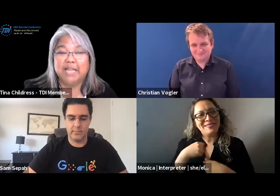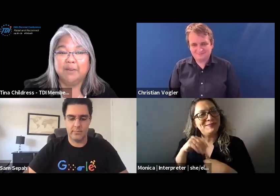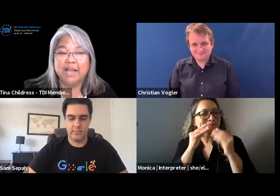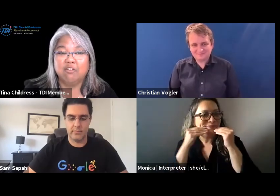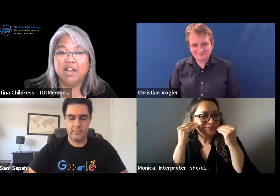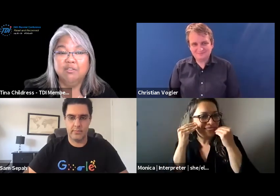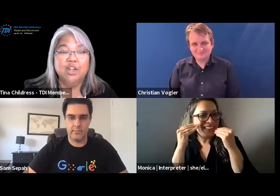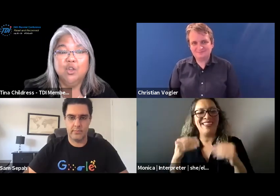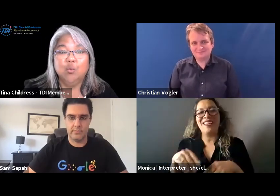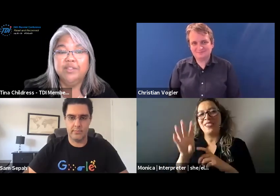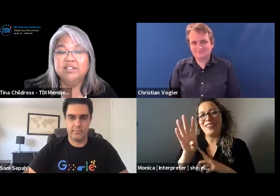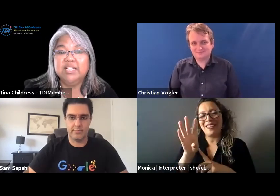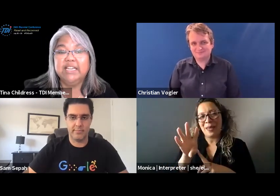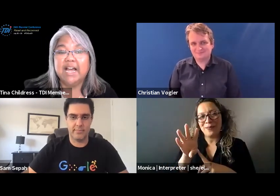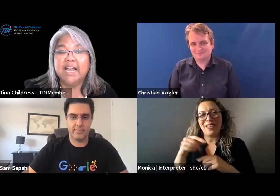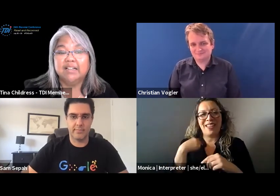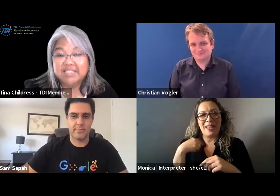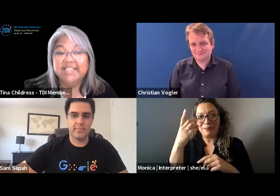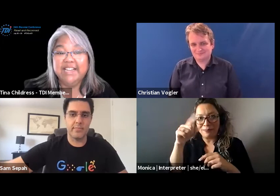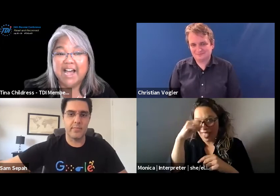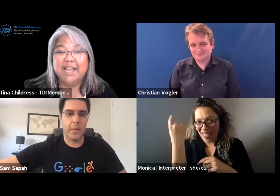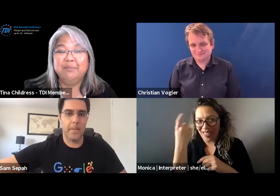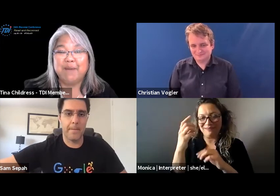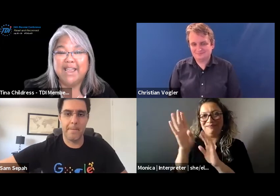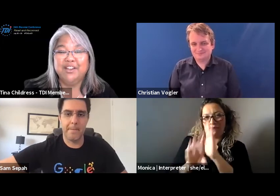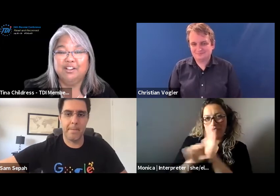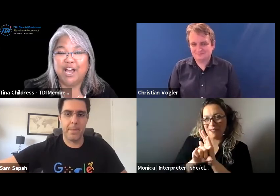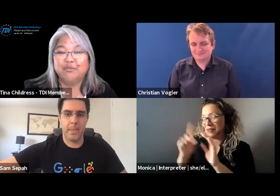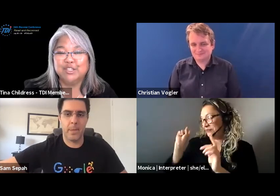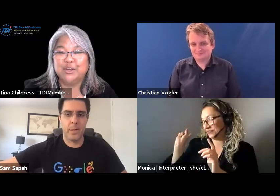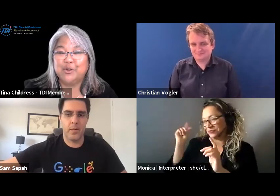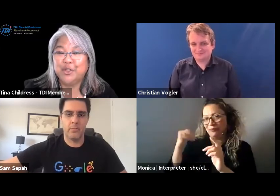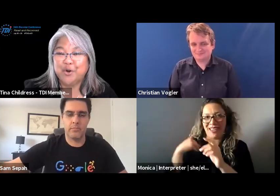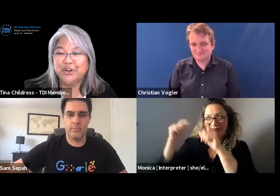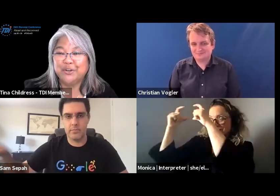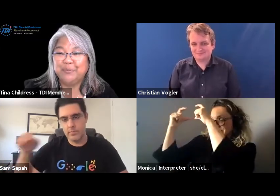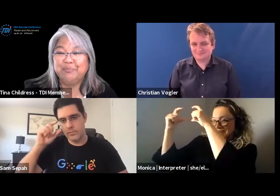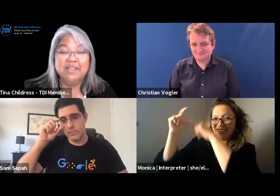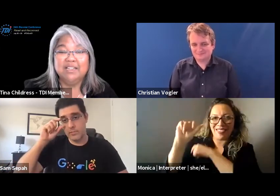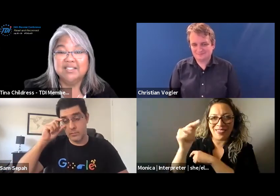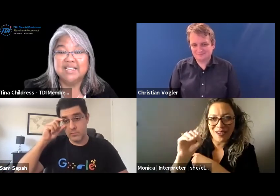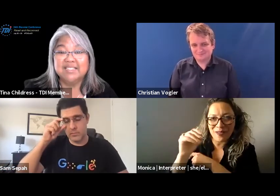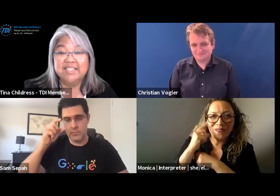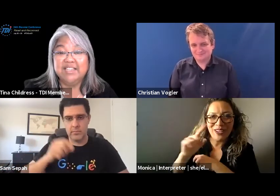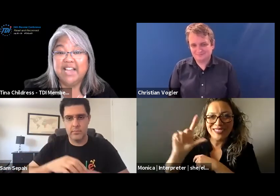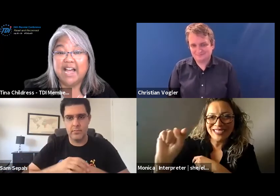black background with the TDI Biennial Conference logo in the corner. It says